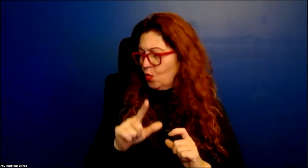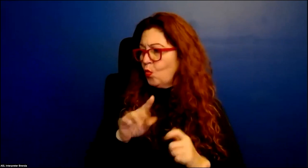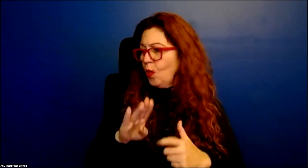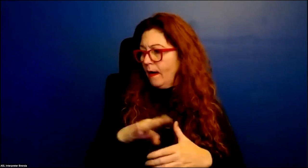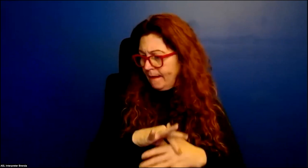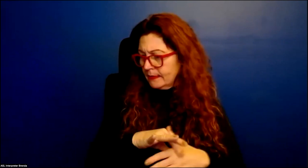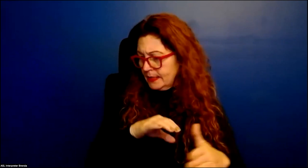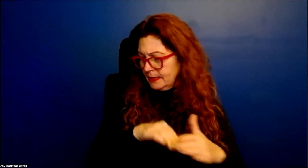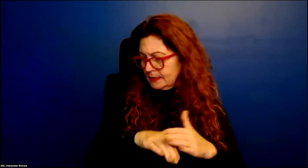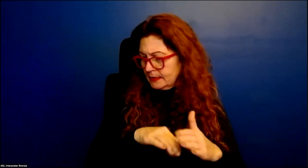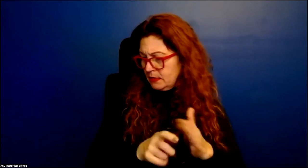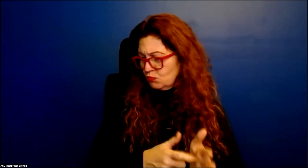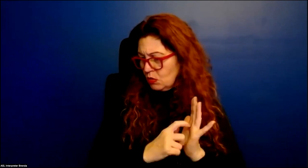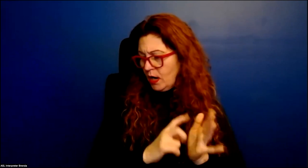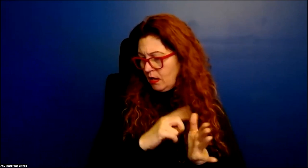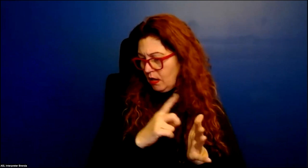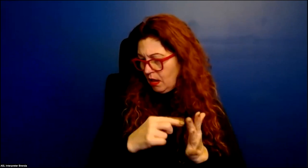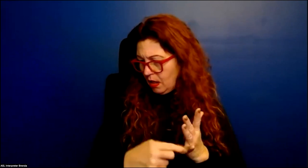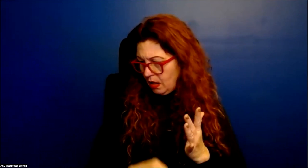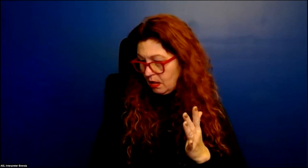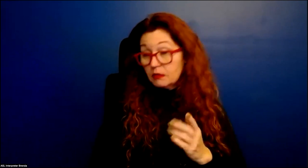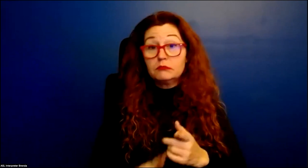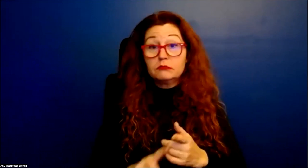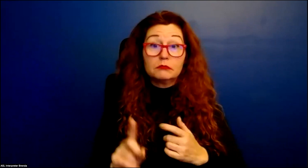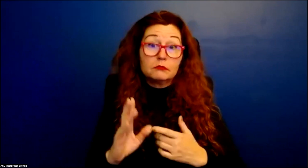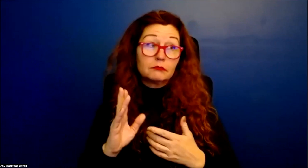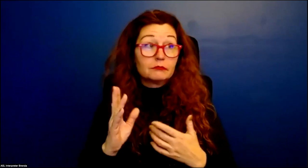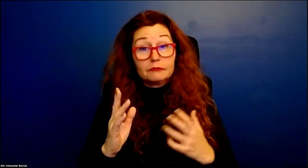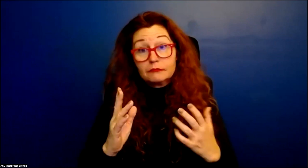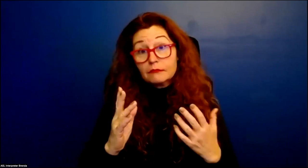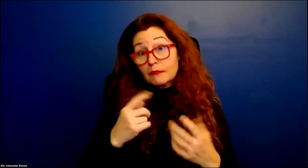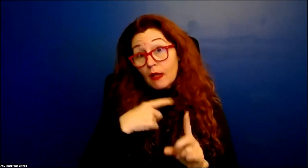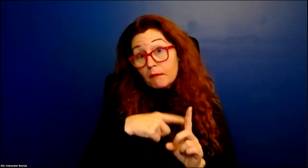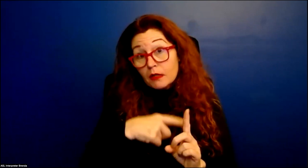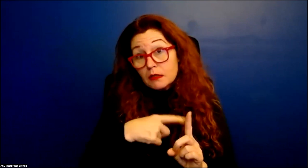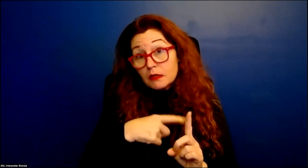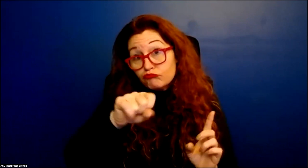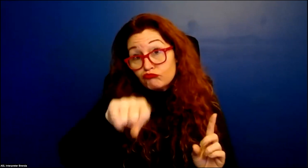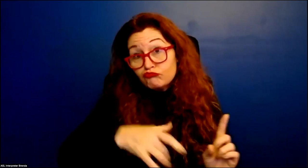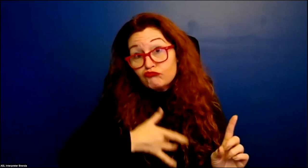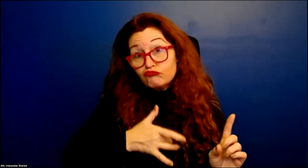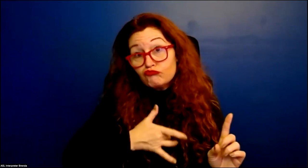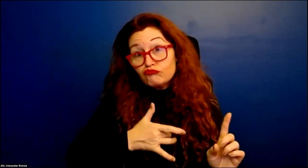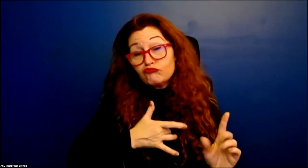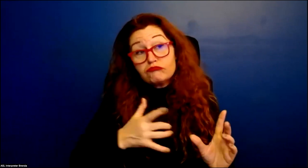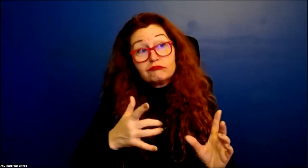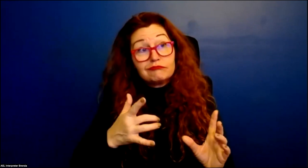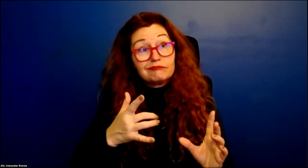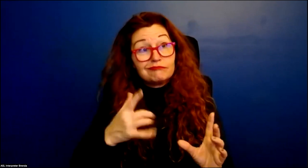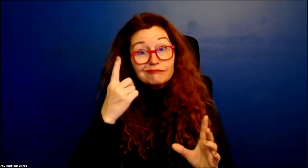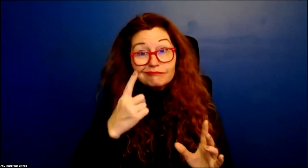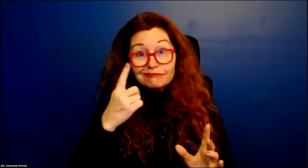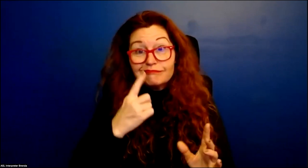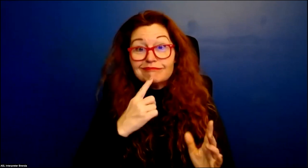I mean, I'll speak hopefully about it, is I think now, as we talk about moving left, designers and